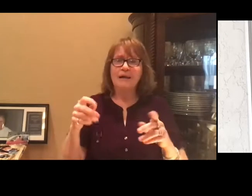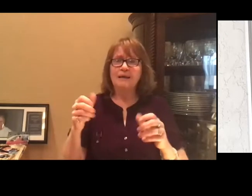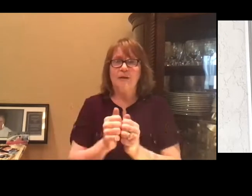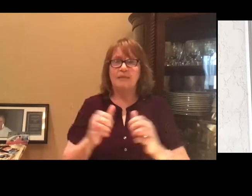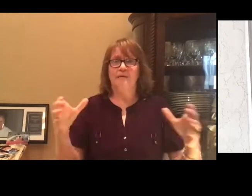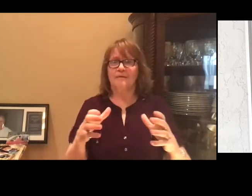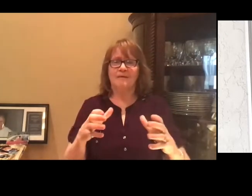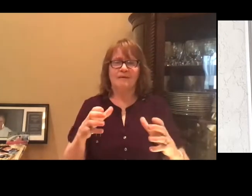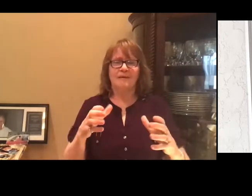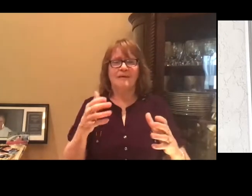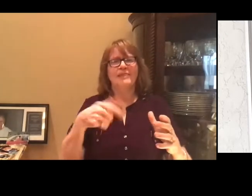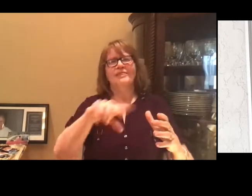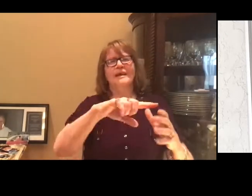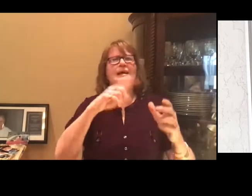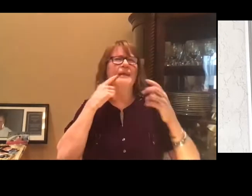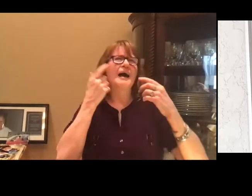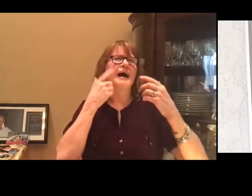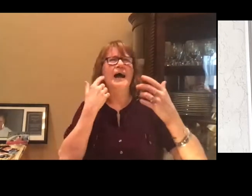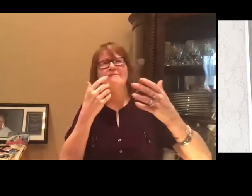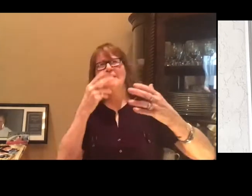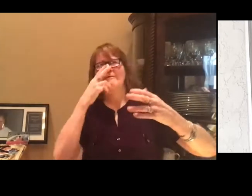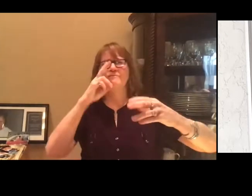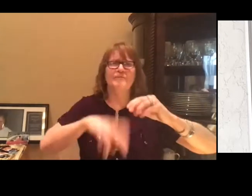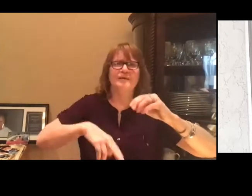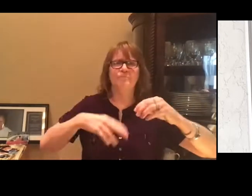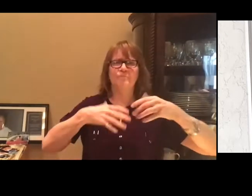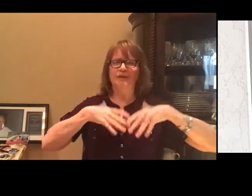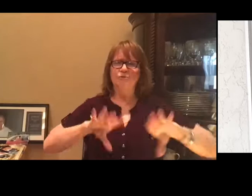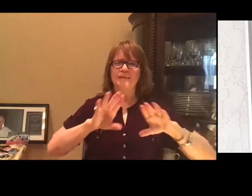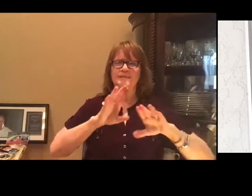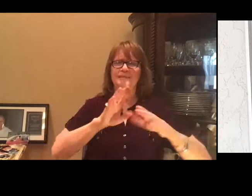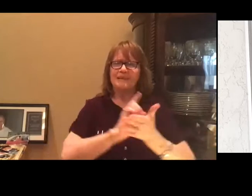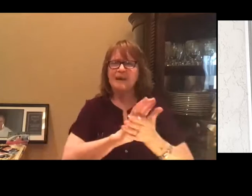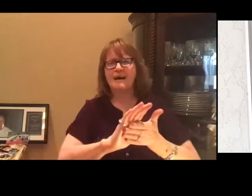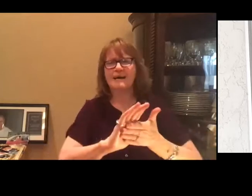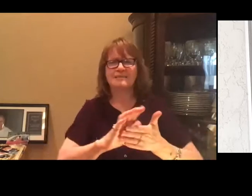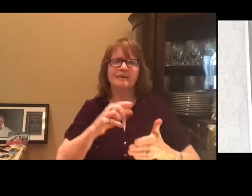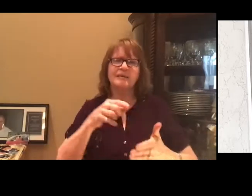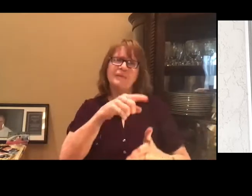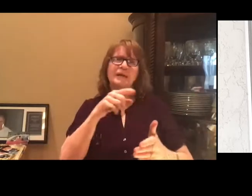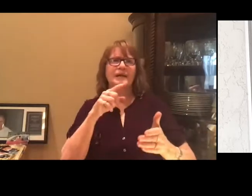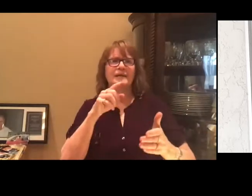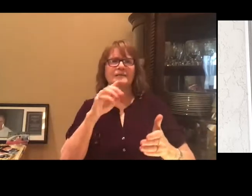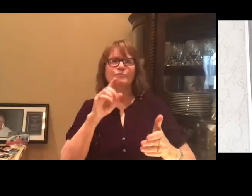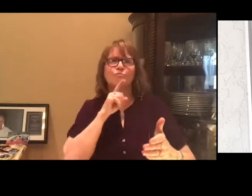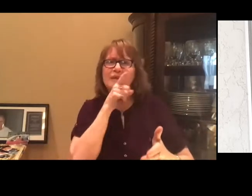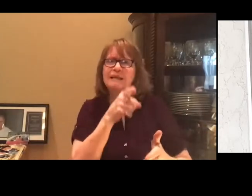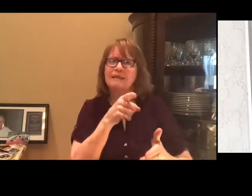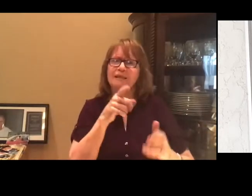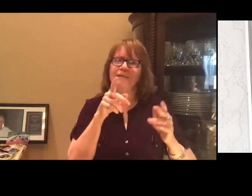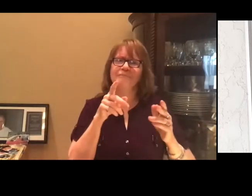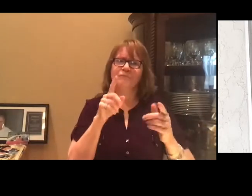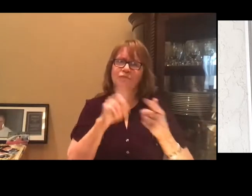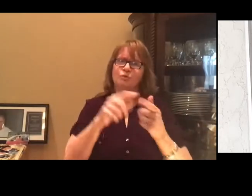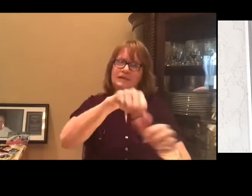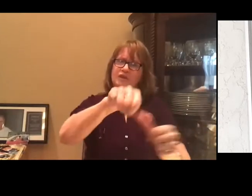real with each other. They dressed nicely. They looked good.